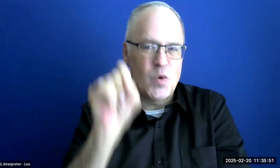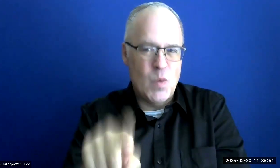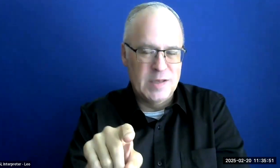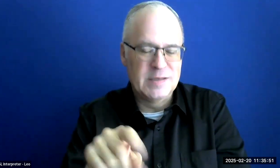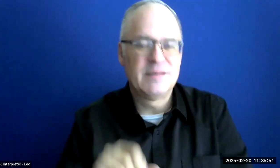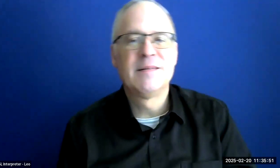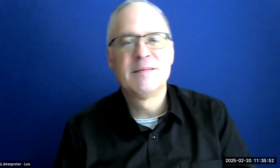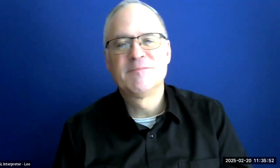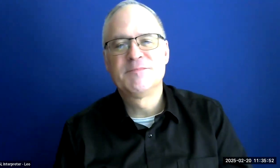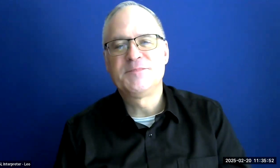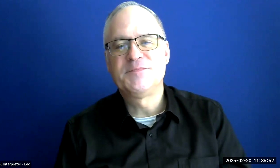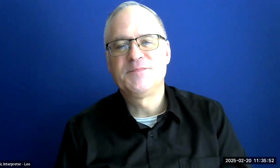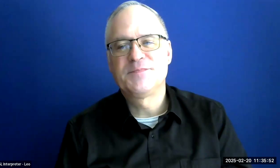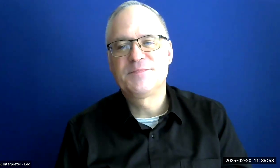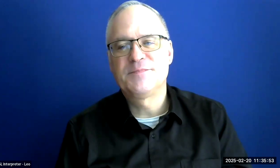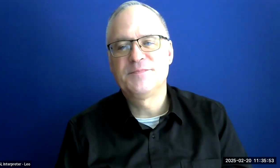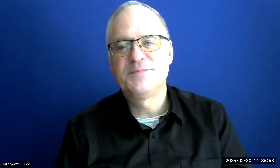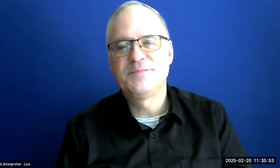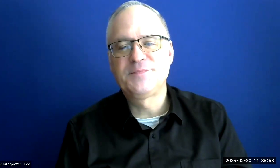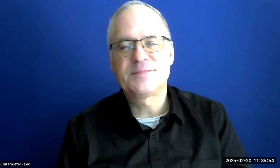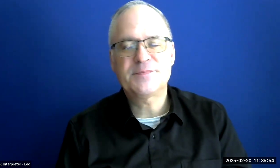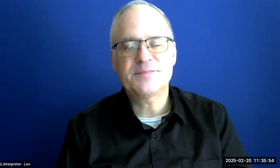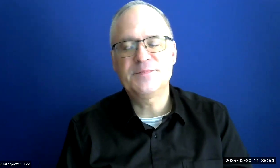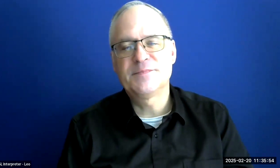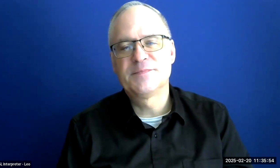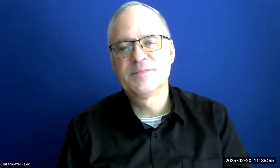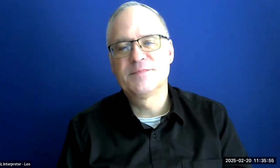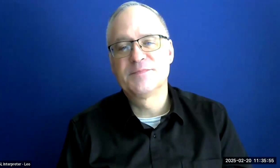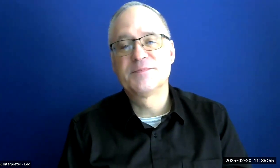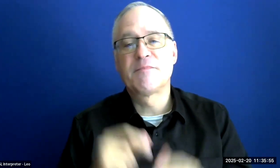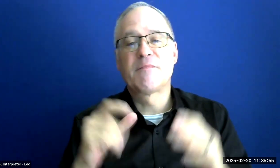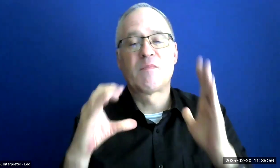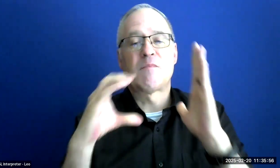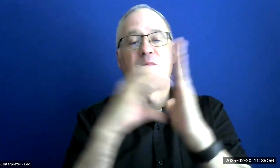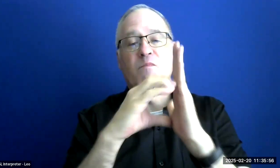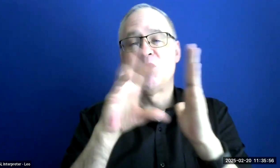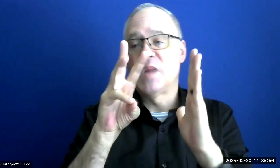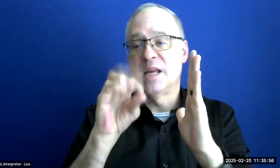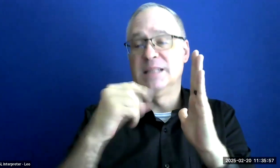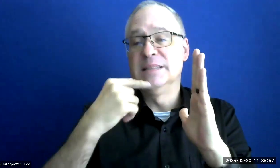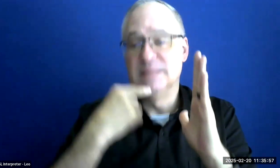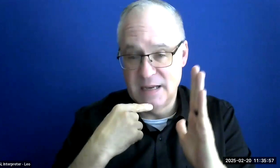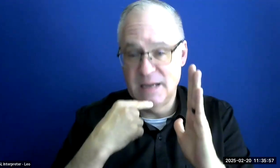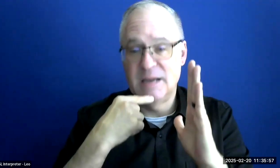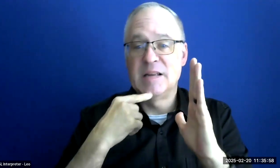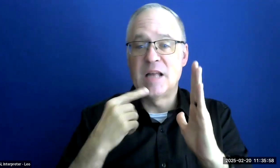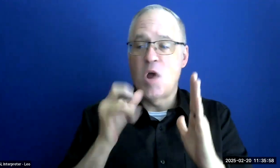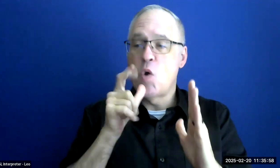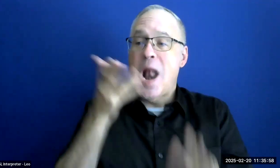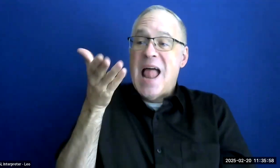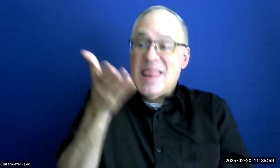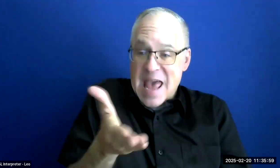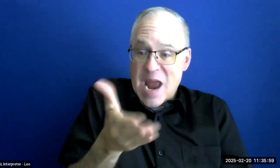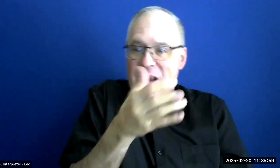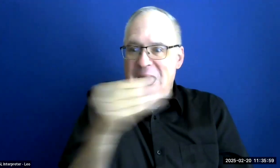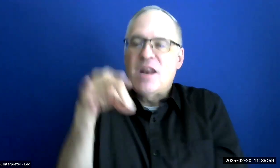the determination is that it is, as paragraph 60 suggests, present and voting.